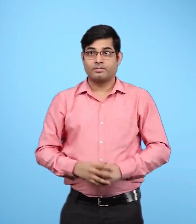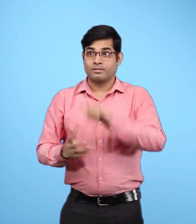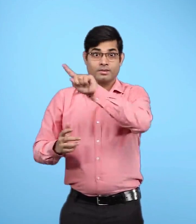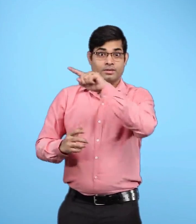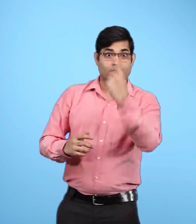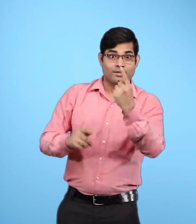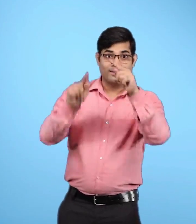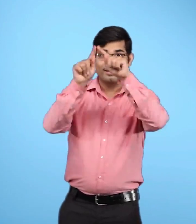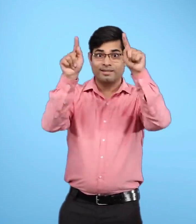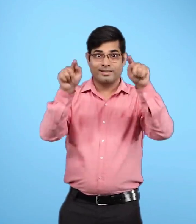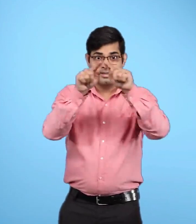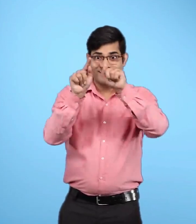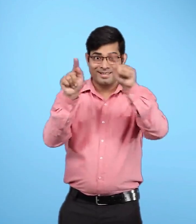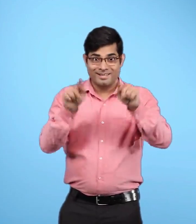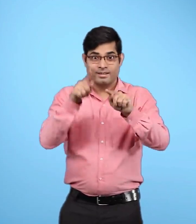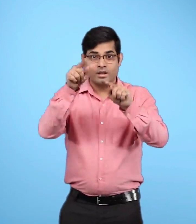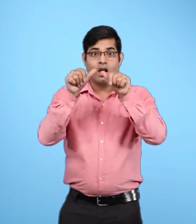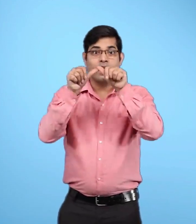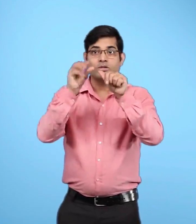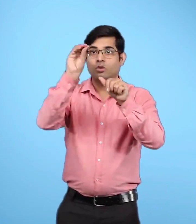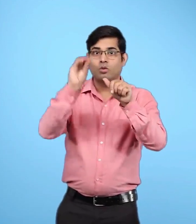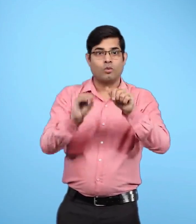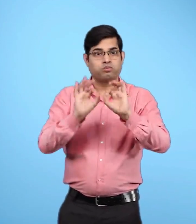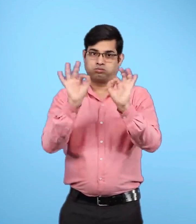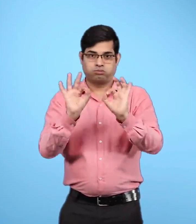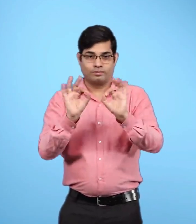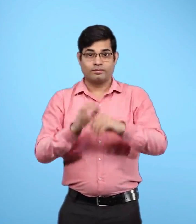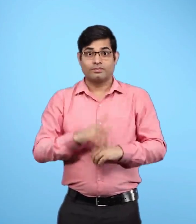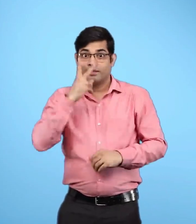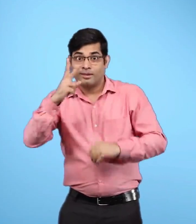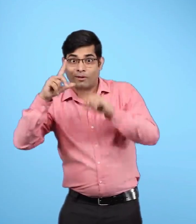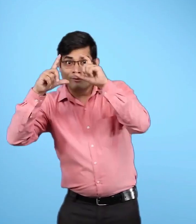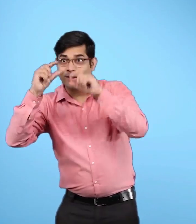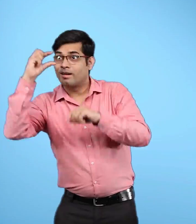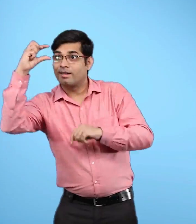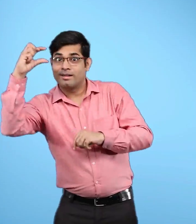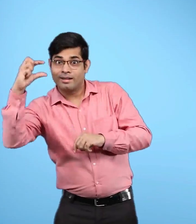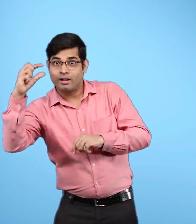And in column 2, empty spaces are provided for writing answers.